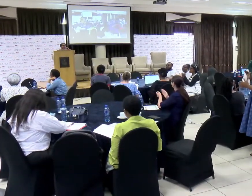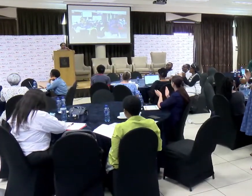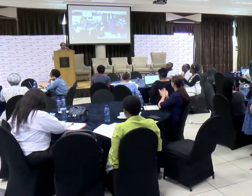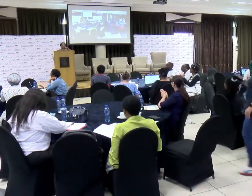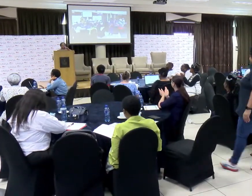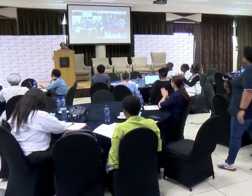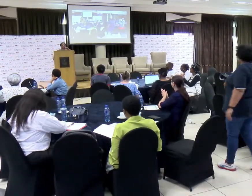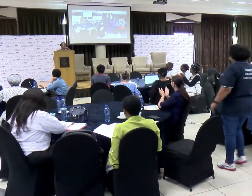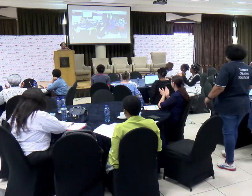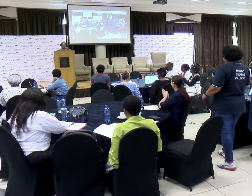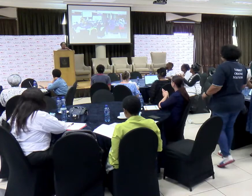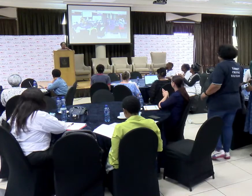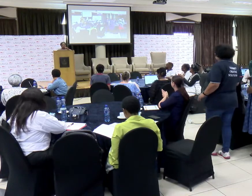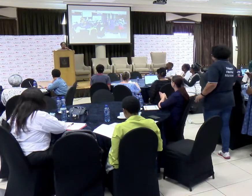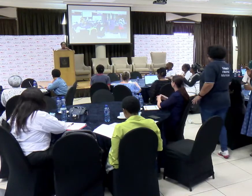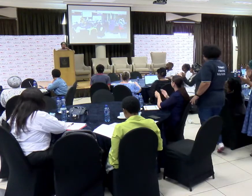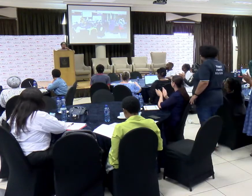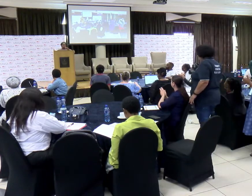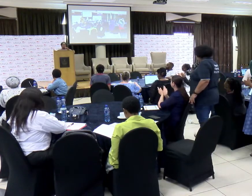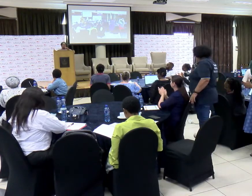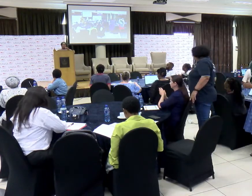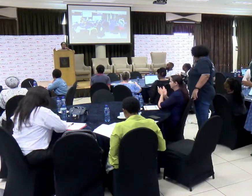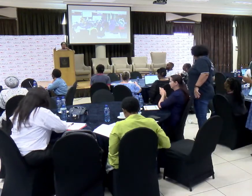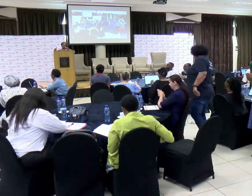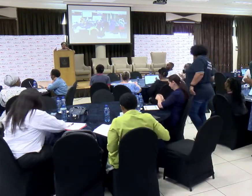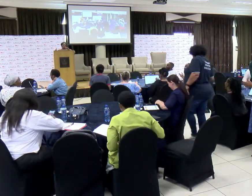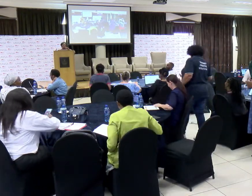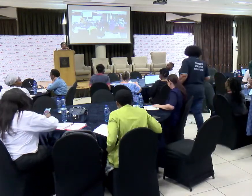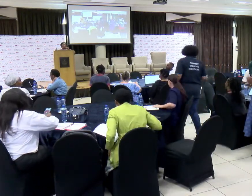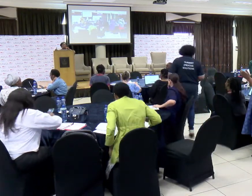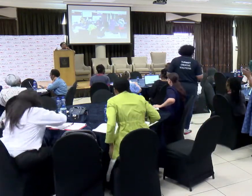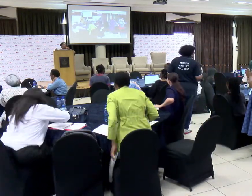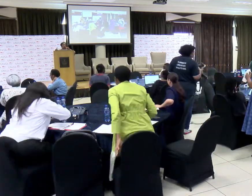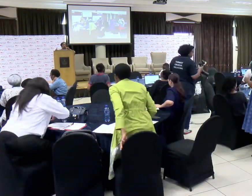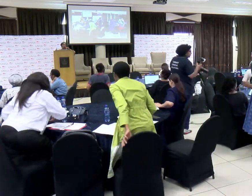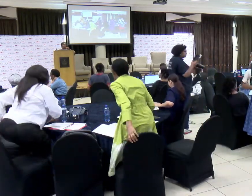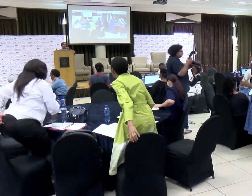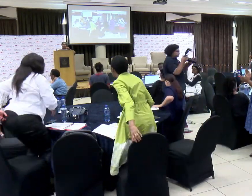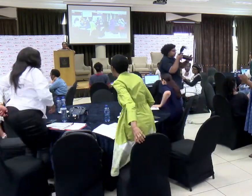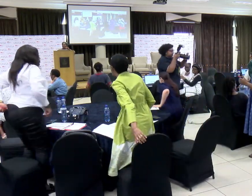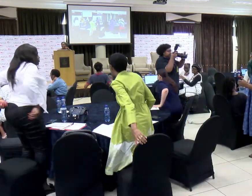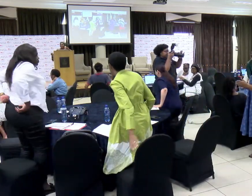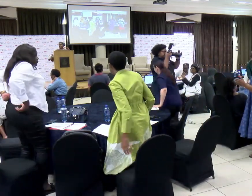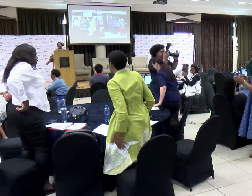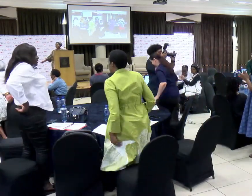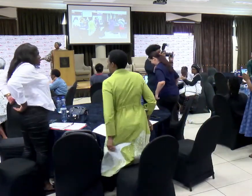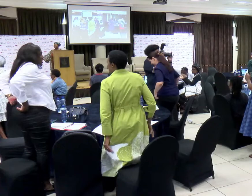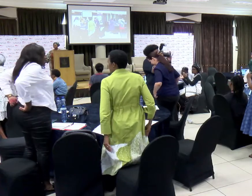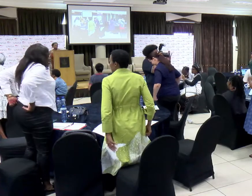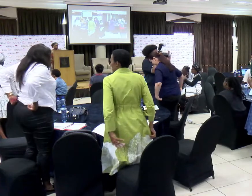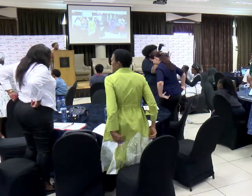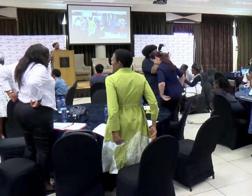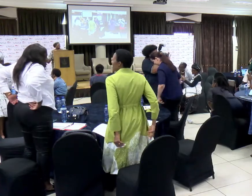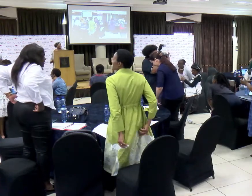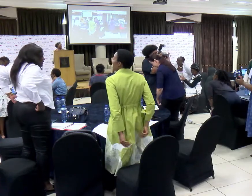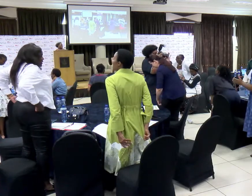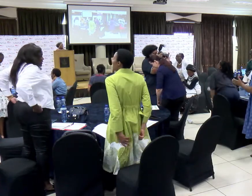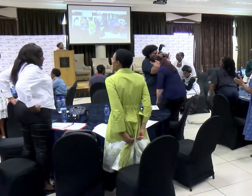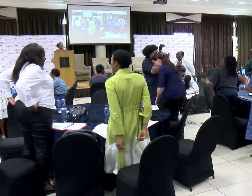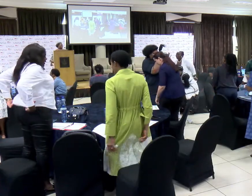Can I ask everyone to just stand for a moment? We have been sitting for the whole morning.